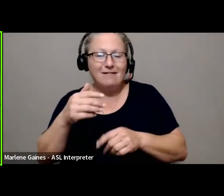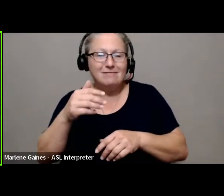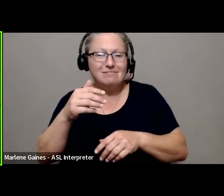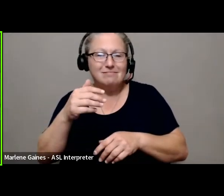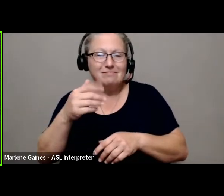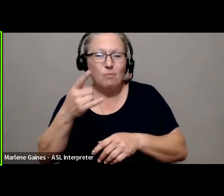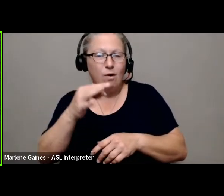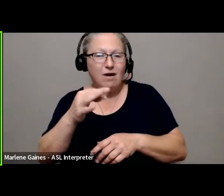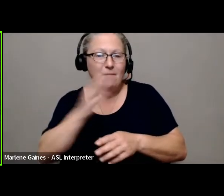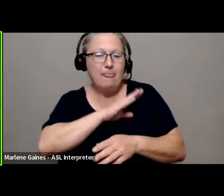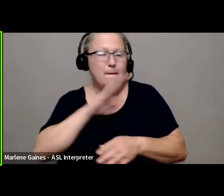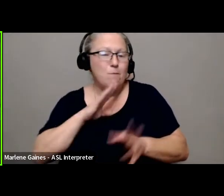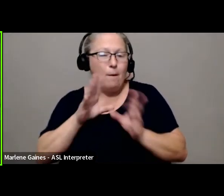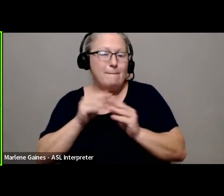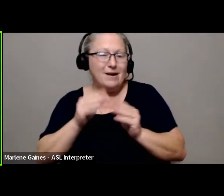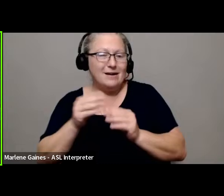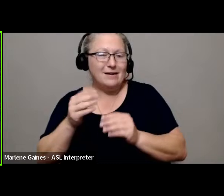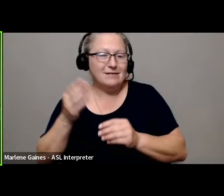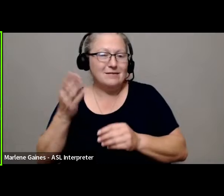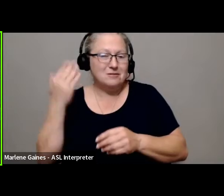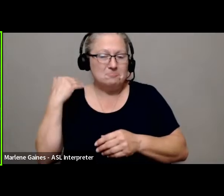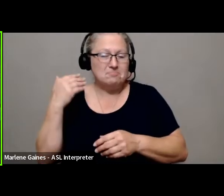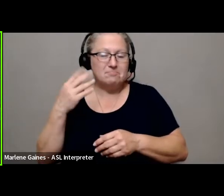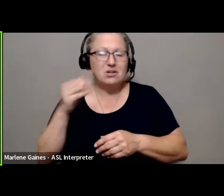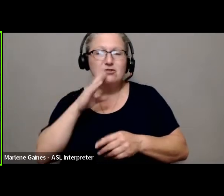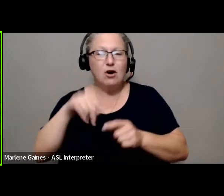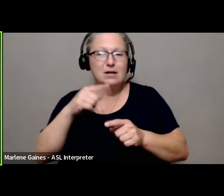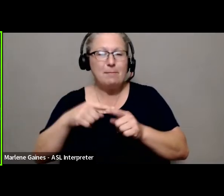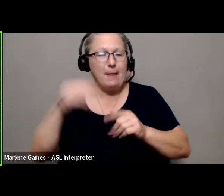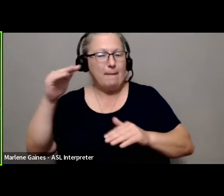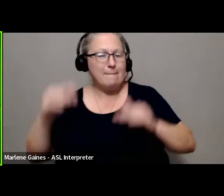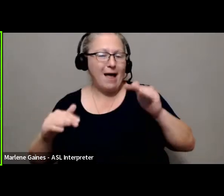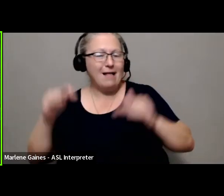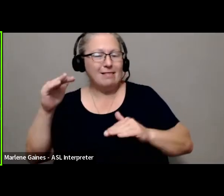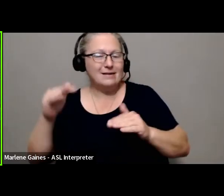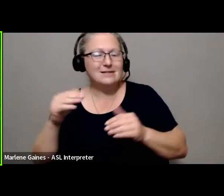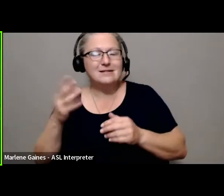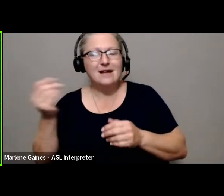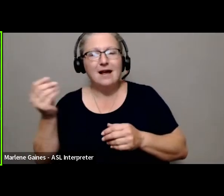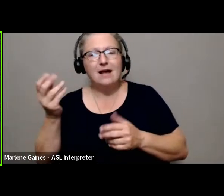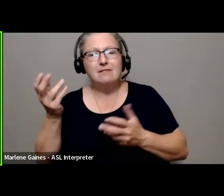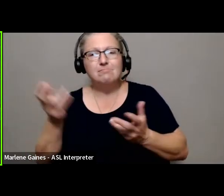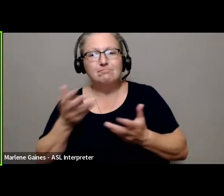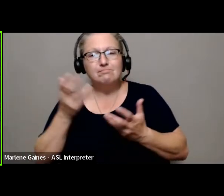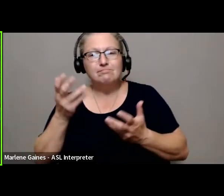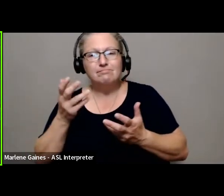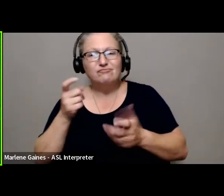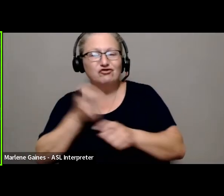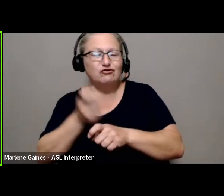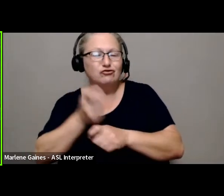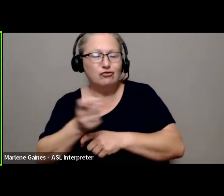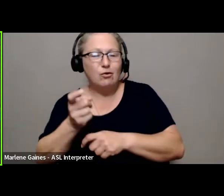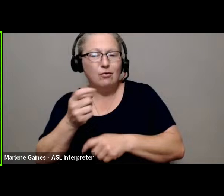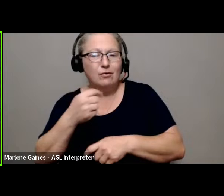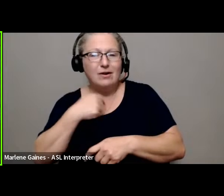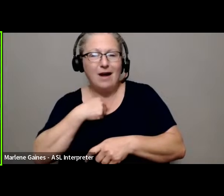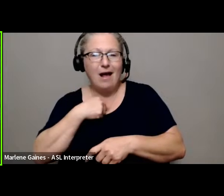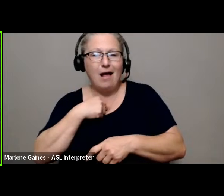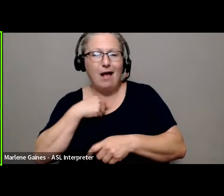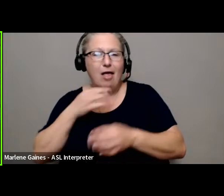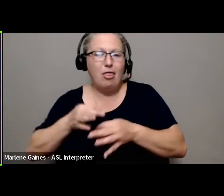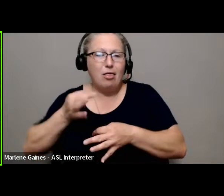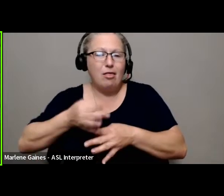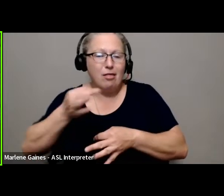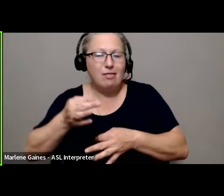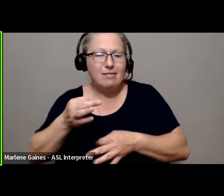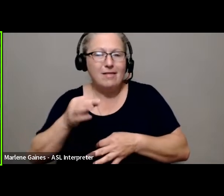one of the board meetings that we were at, and really talked about kind of the balance that really needs to happen, and joked around that I'm a procrastinator and would